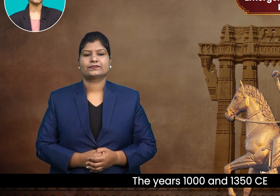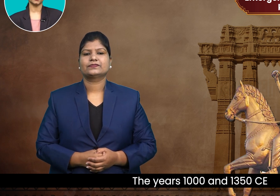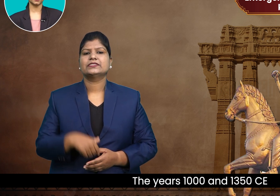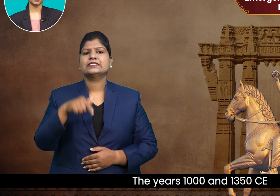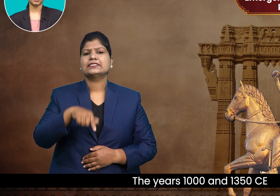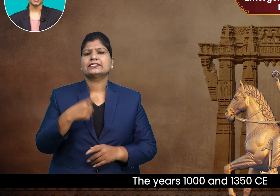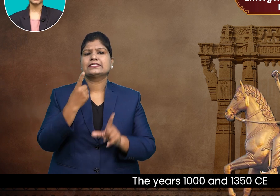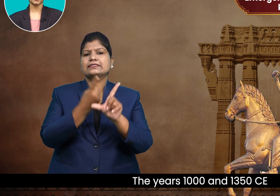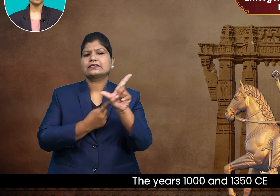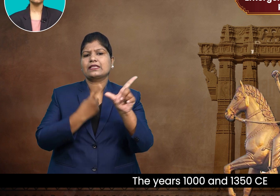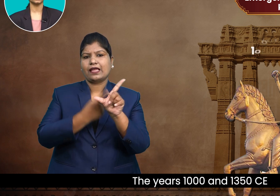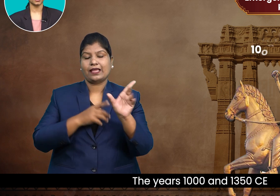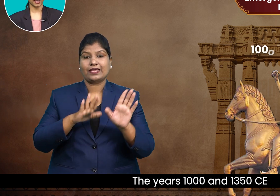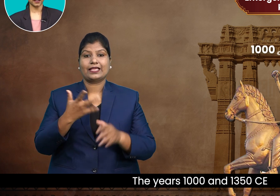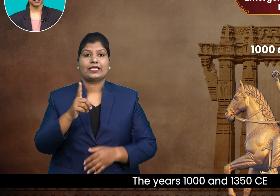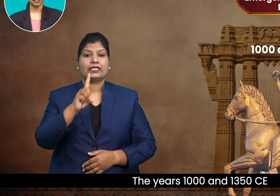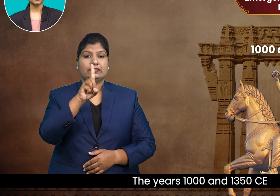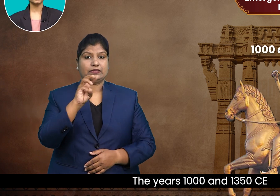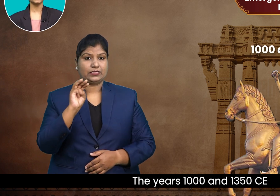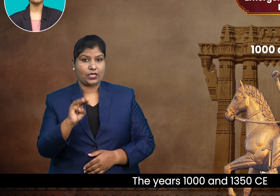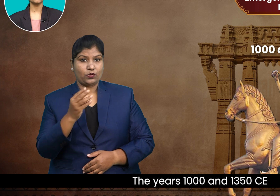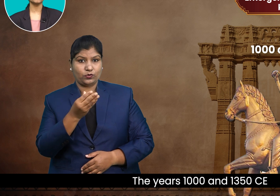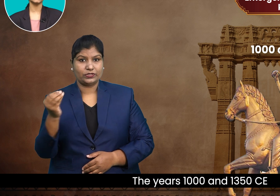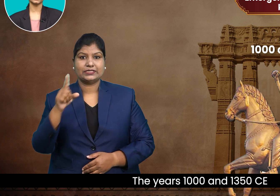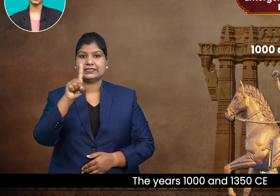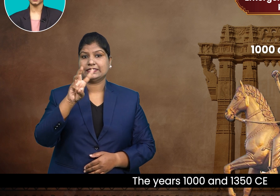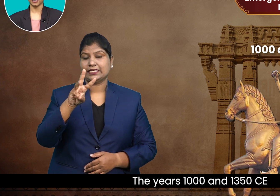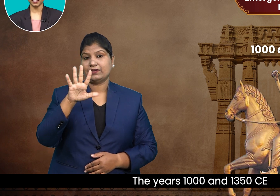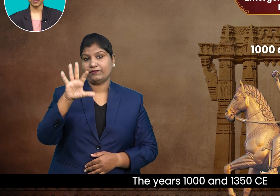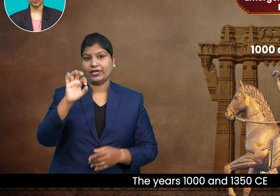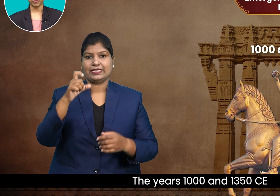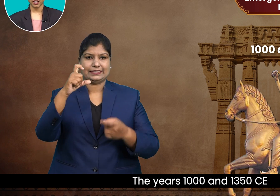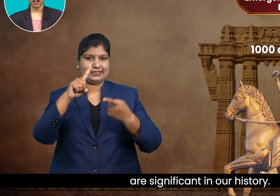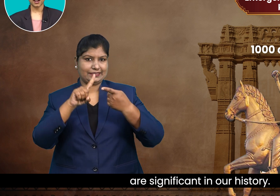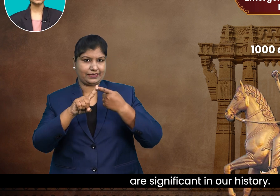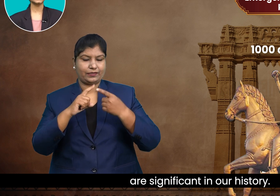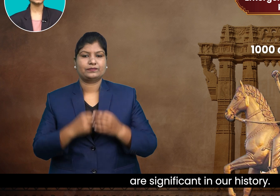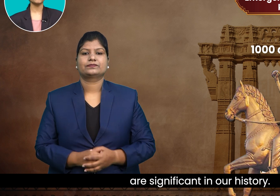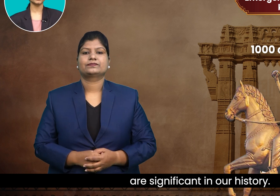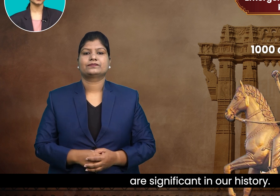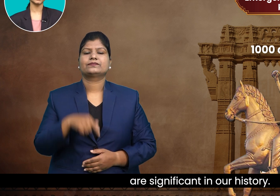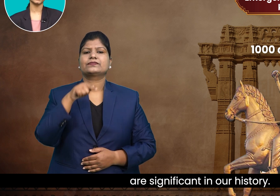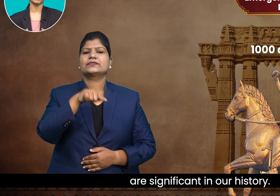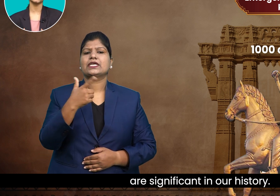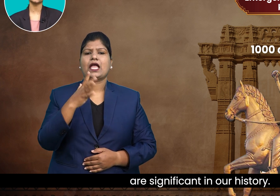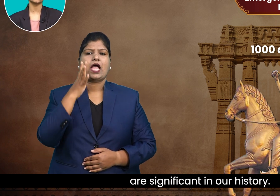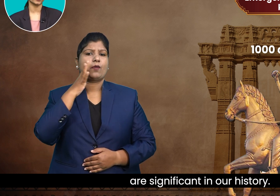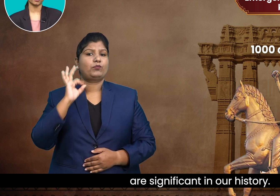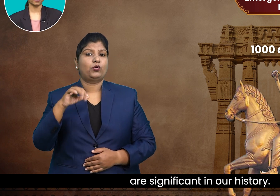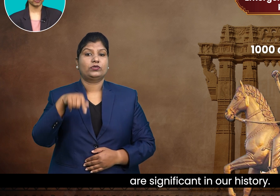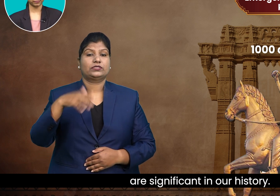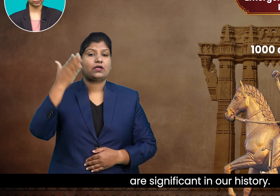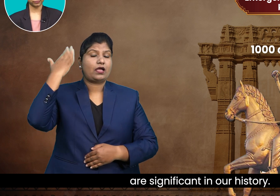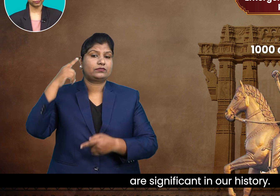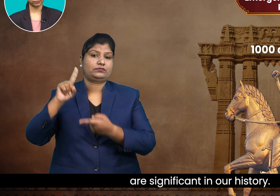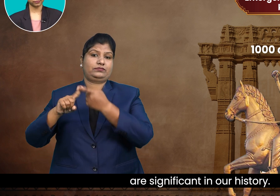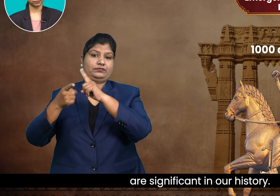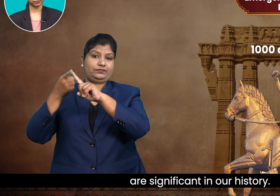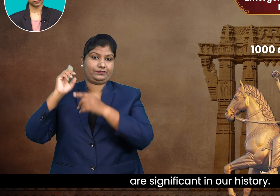The years 1000 and 1350 CE are significant in our history.